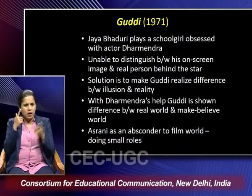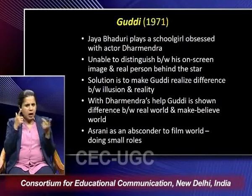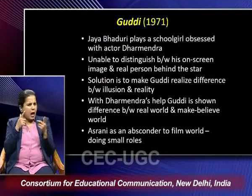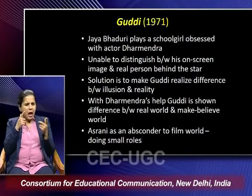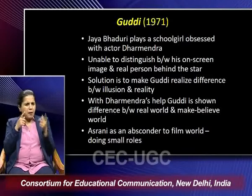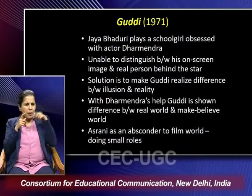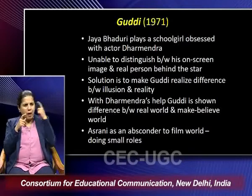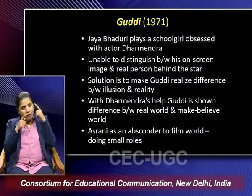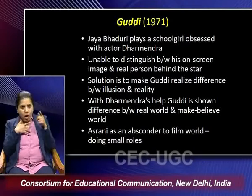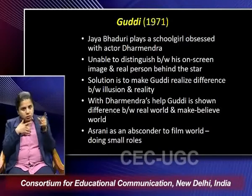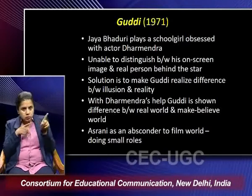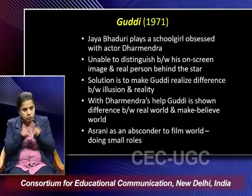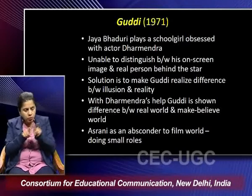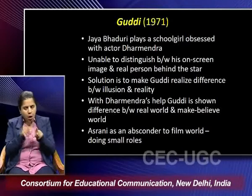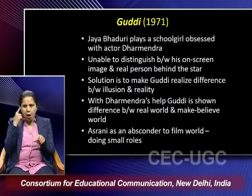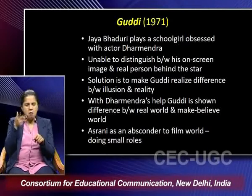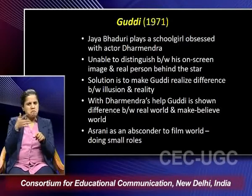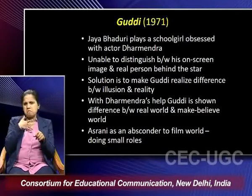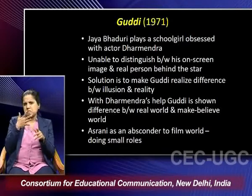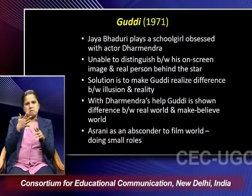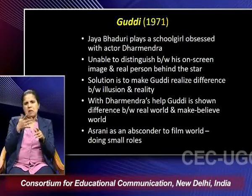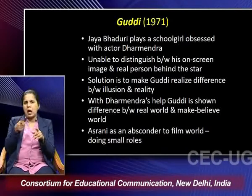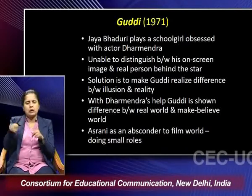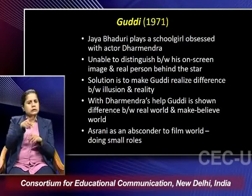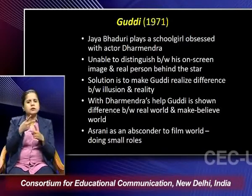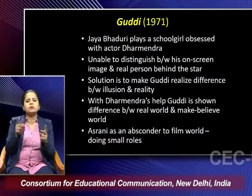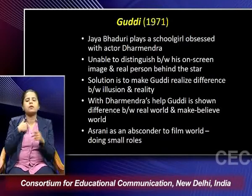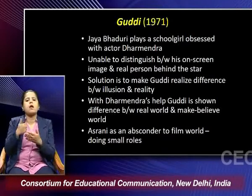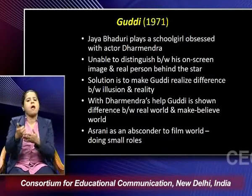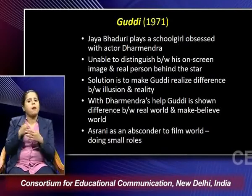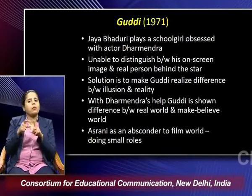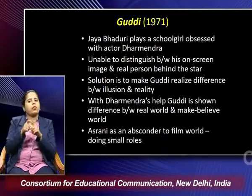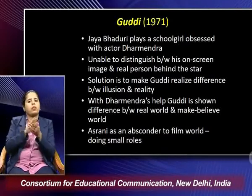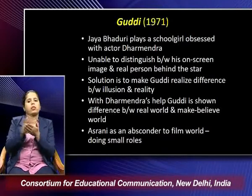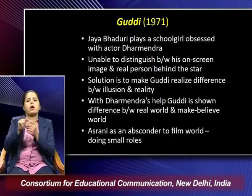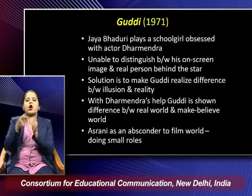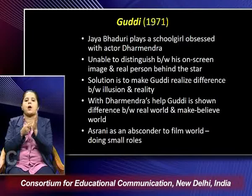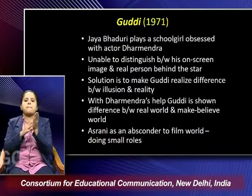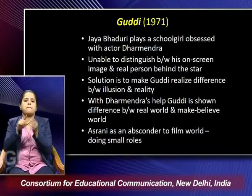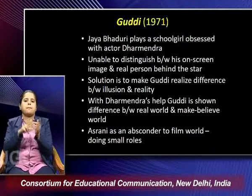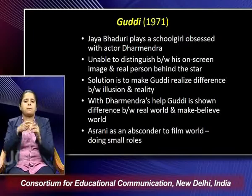well. And we find that how, with the help of Dharmendra,